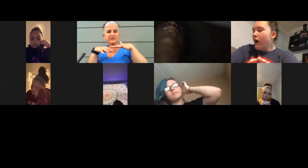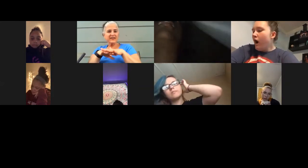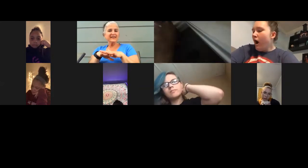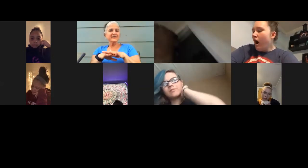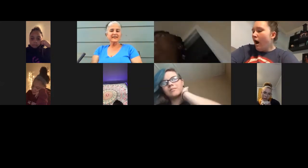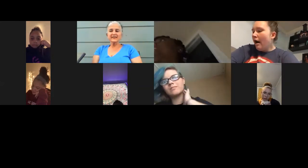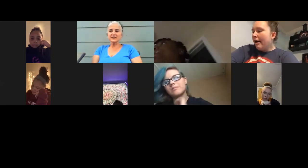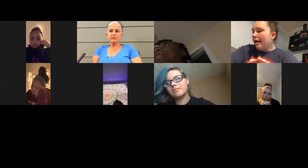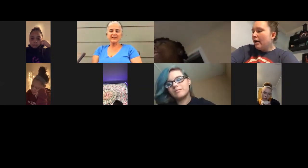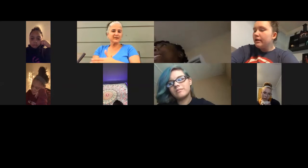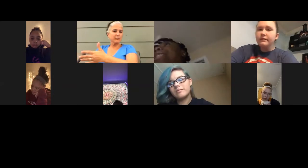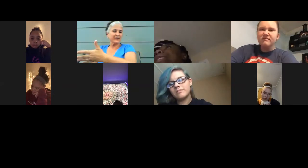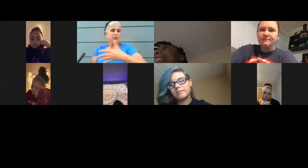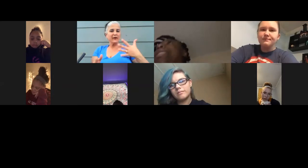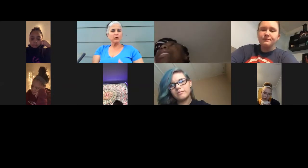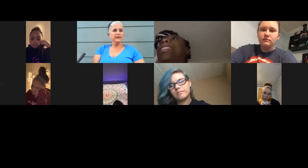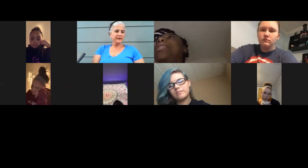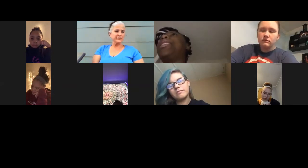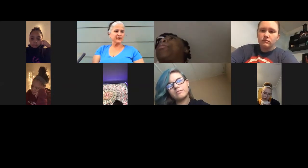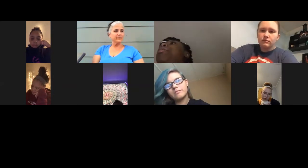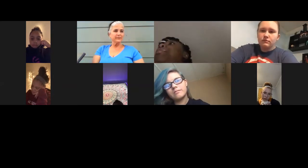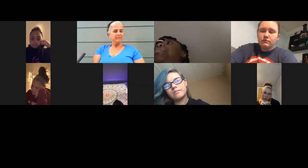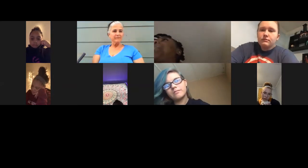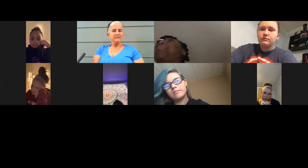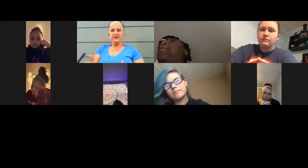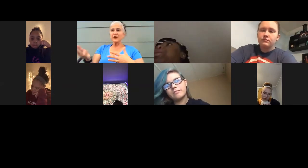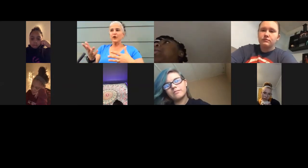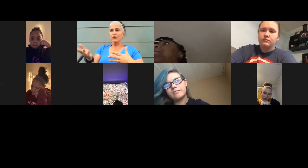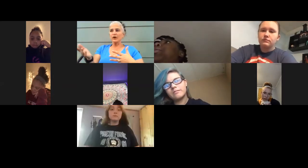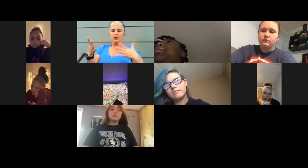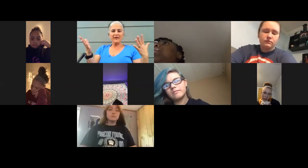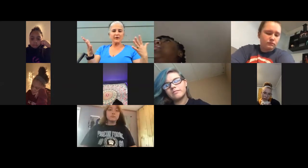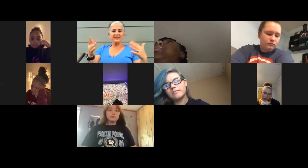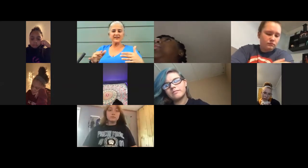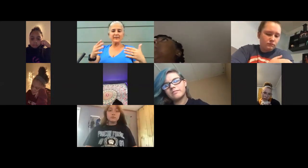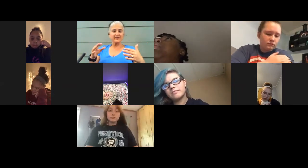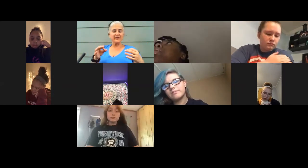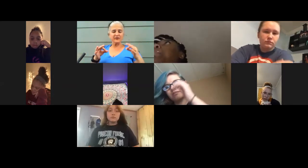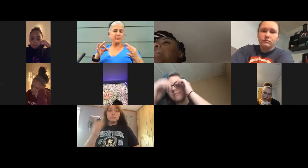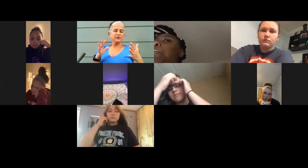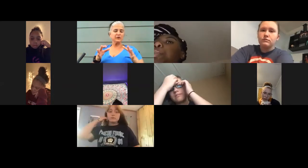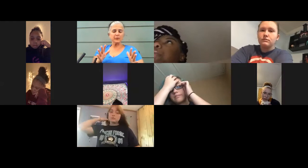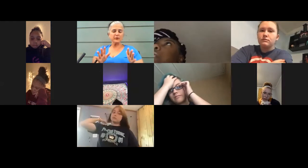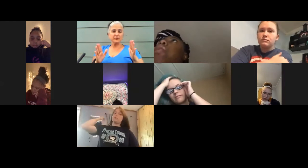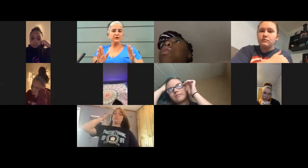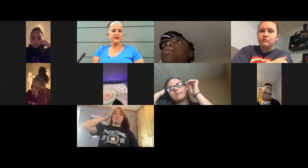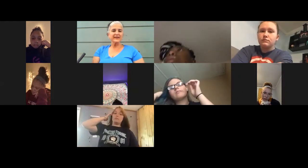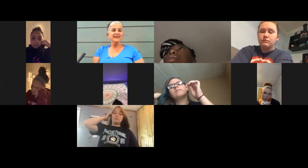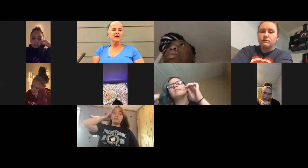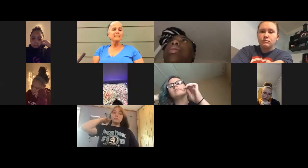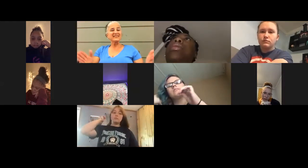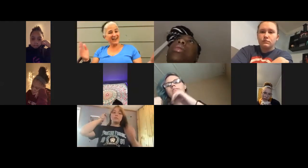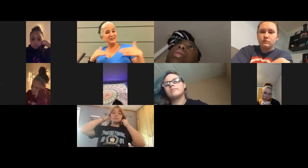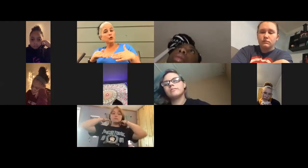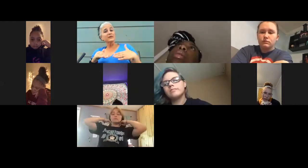to kind of fit in. He didn't just get some random white woman or some, whoever. He just, interpreters are interpreters and they're